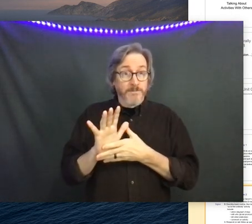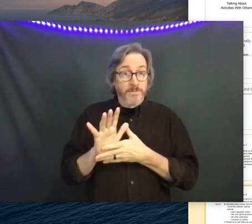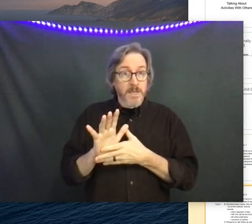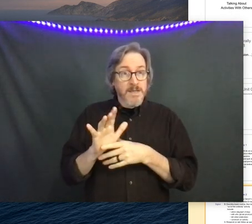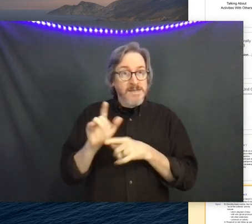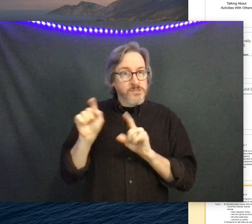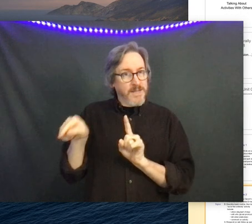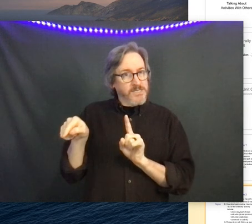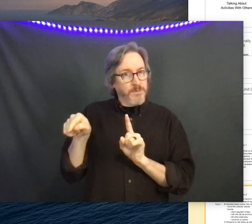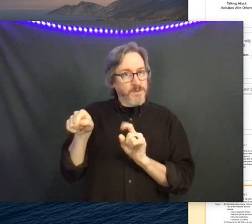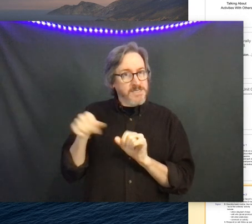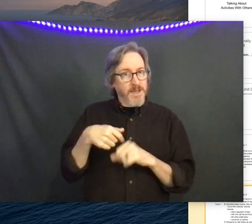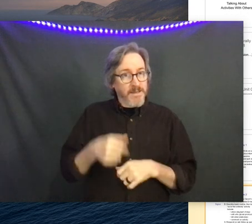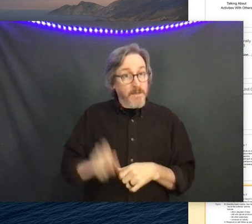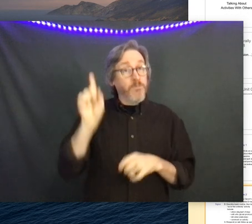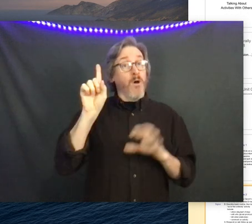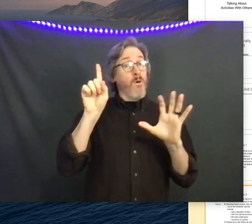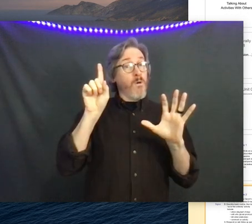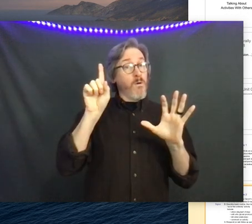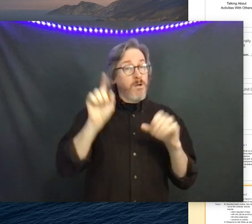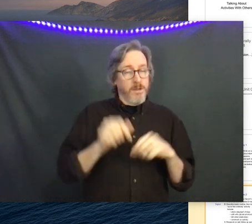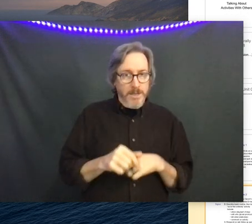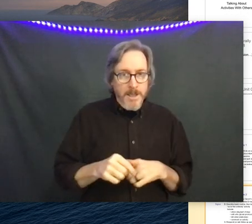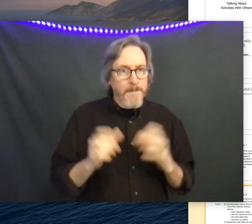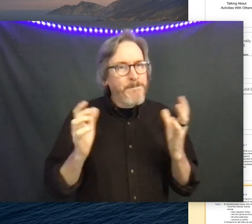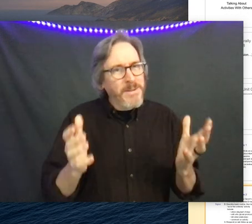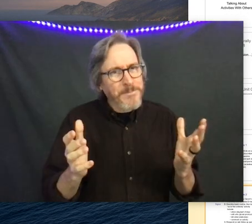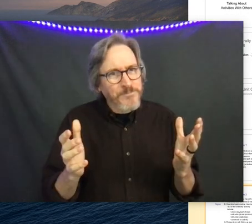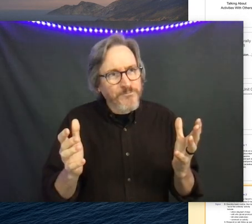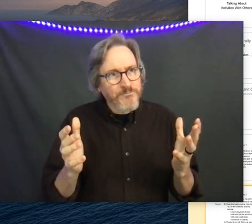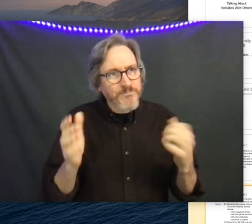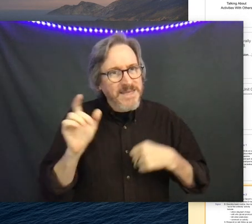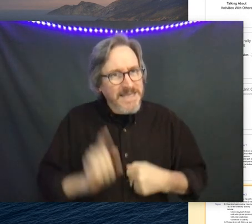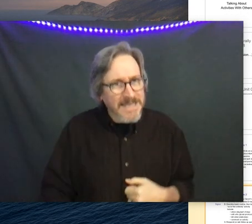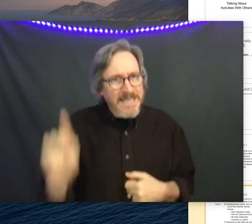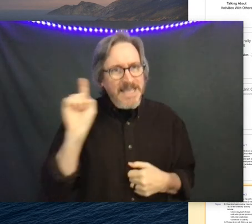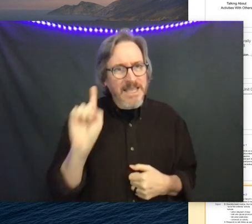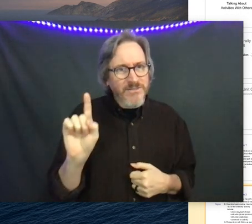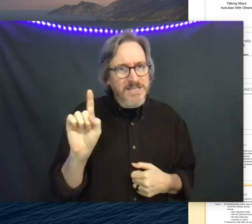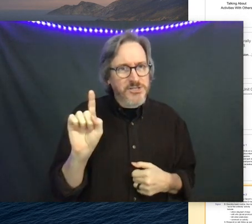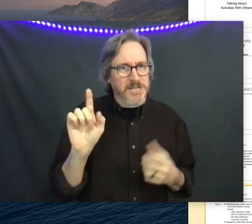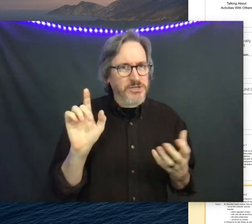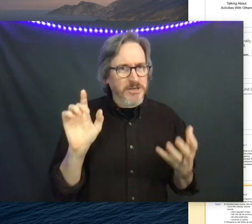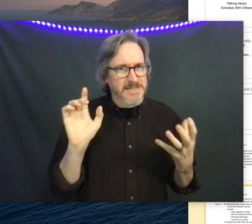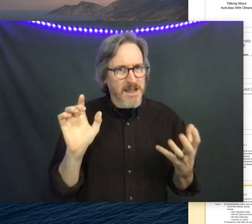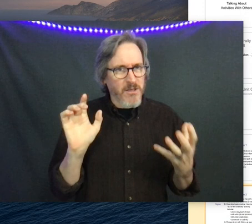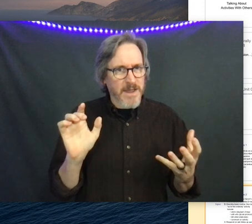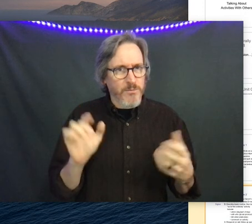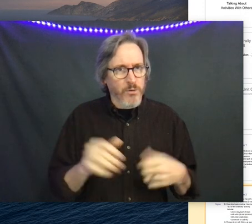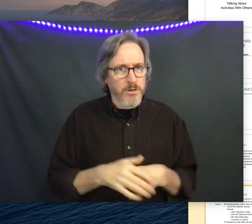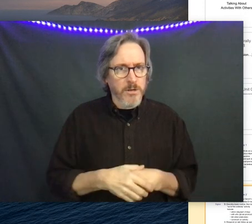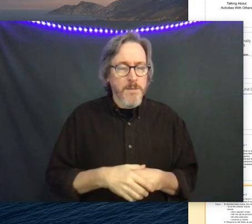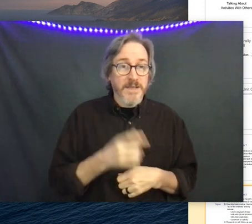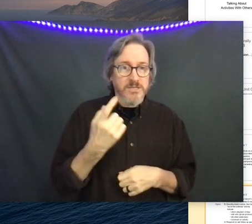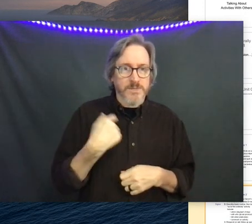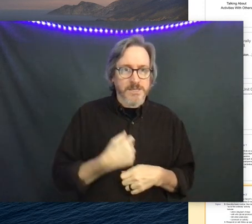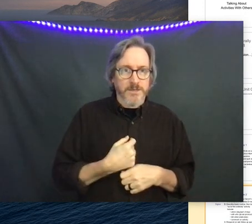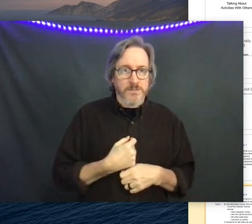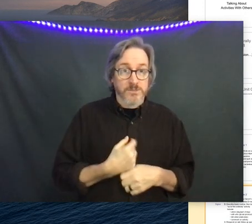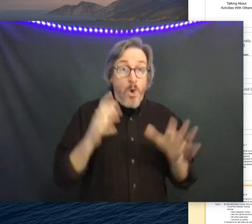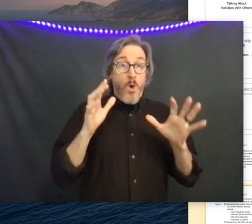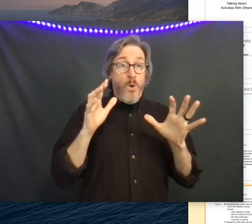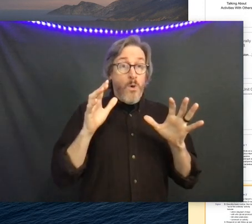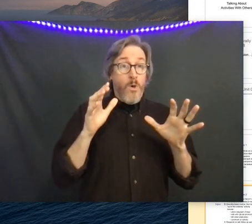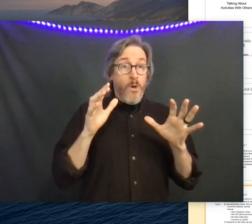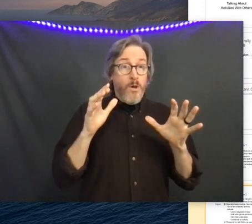movie. So that's a good place to model all that. But even this gesture is not all that important, because when someone